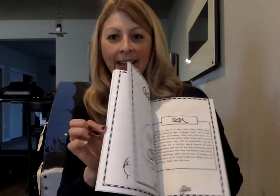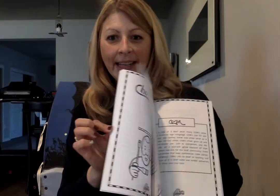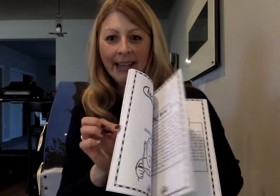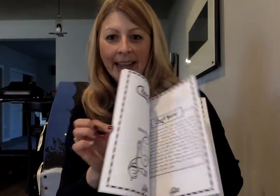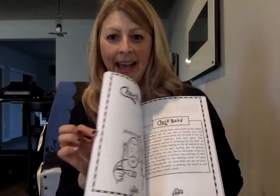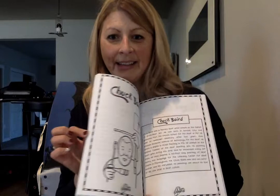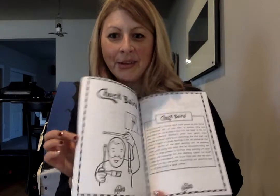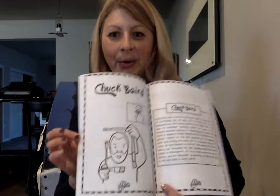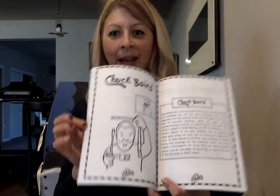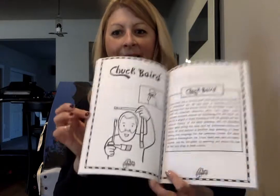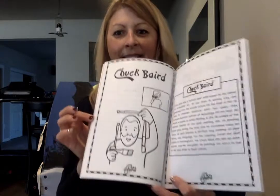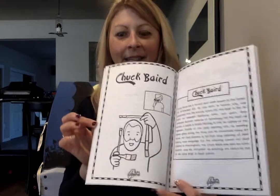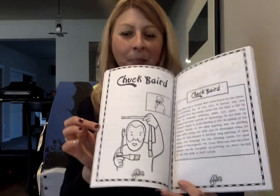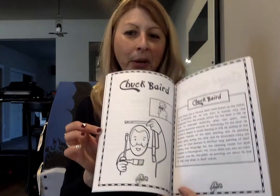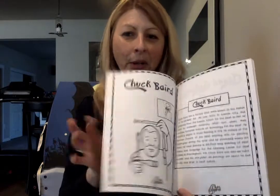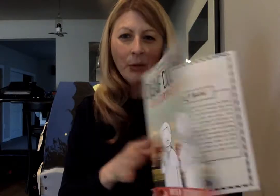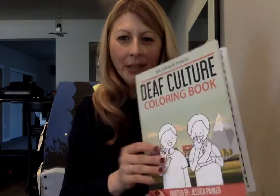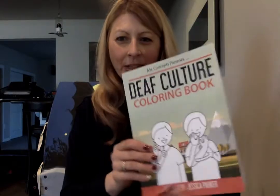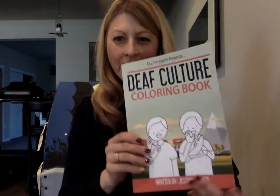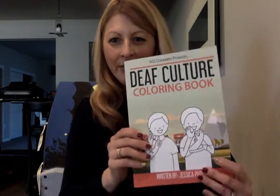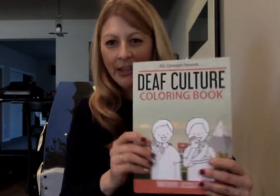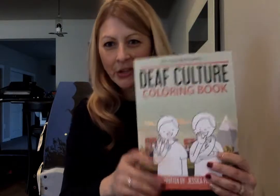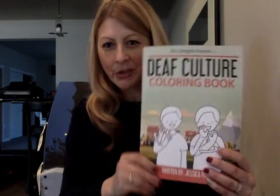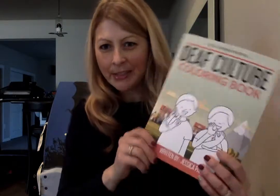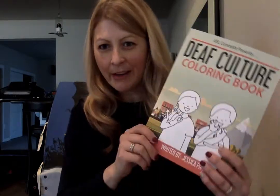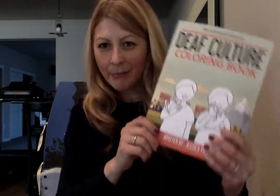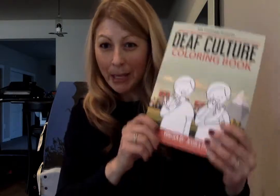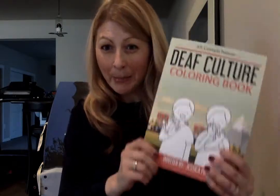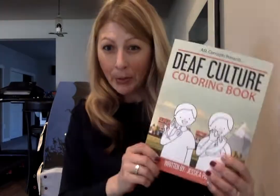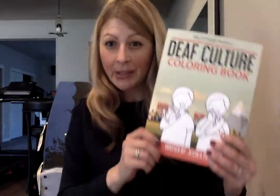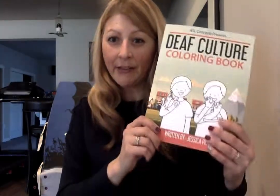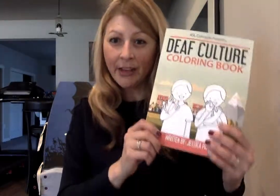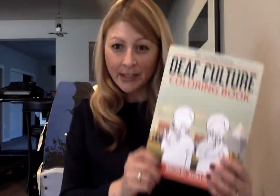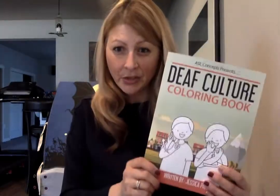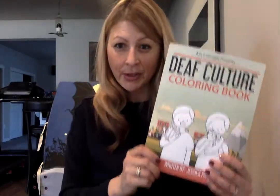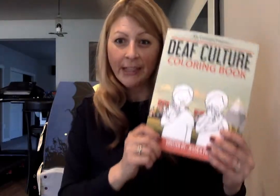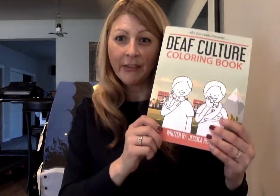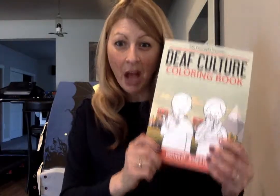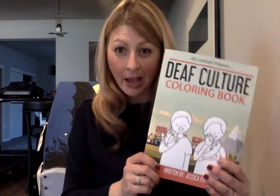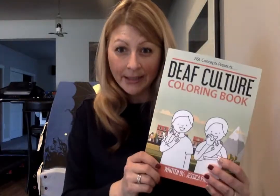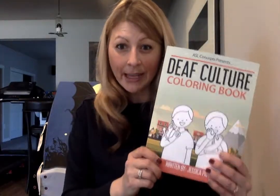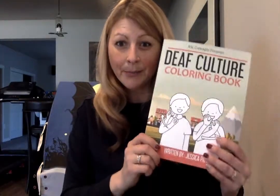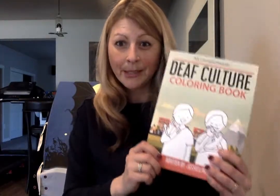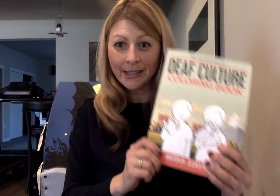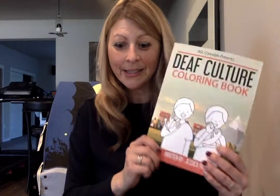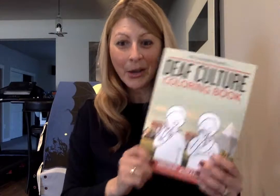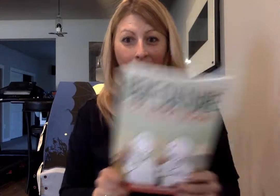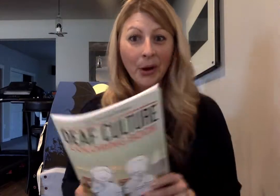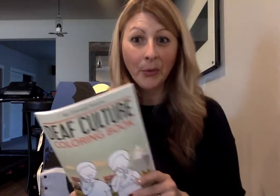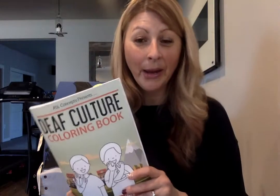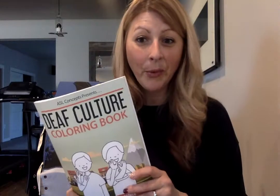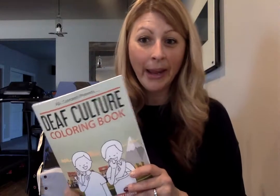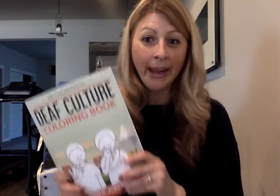things like that. So this is pretty cool. It just features deaf people, deaf history, deaf concepts. So a great way, if